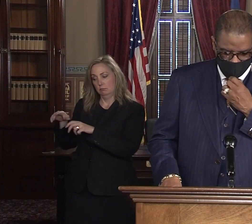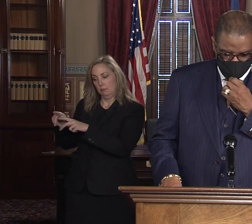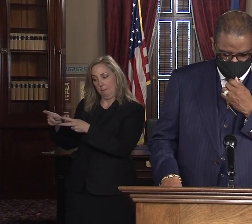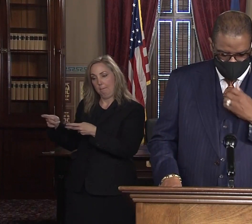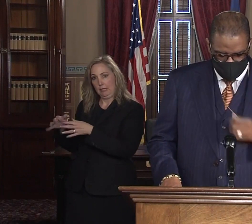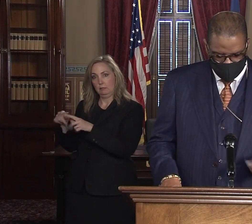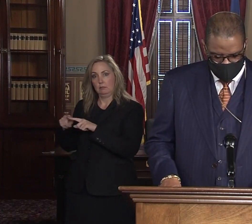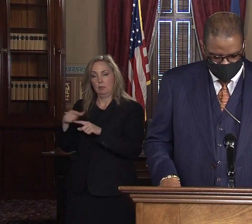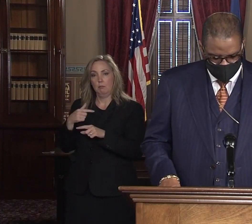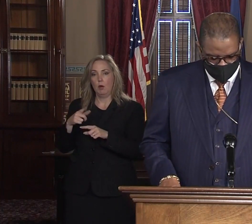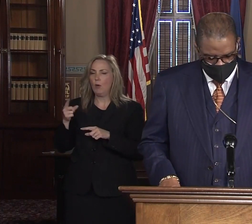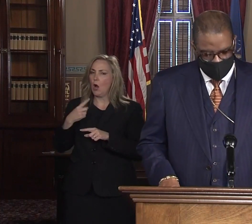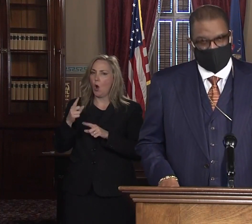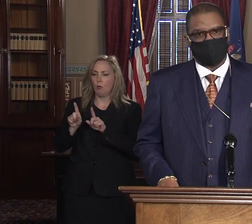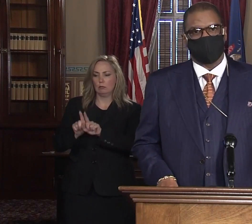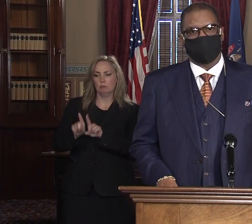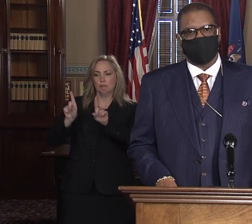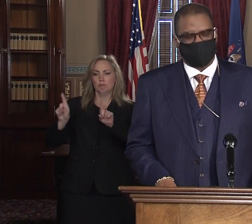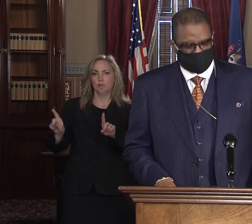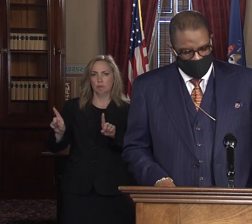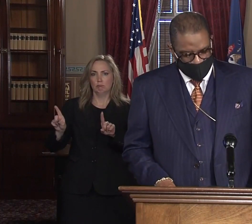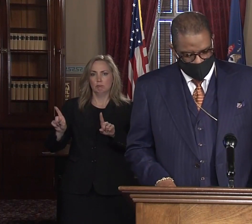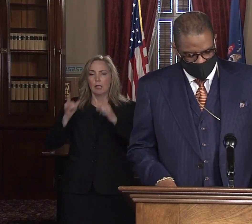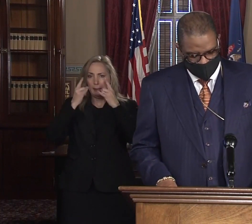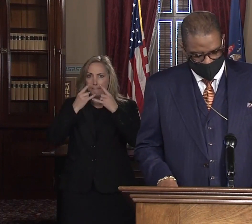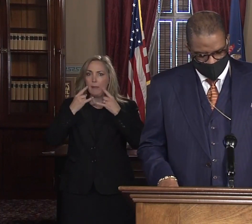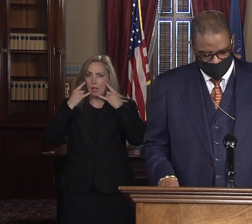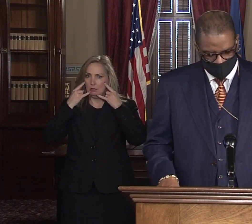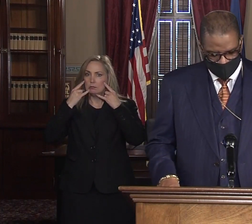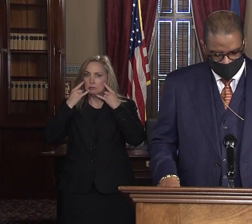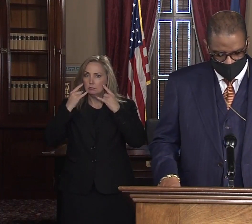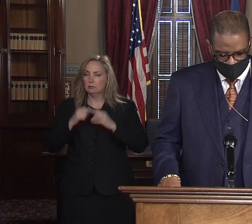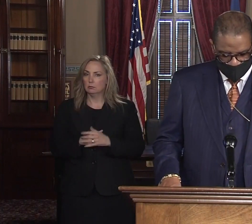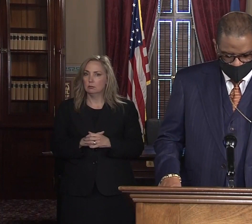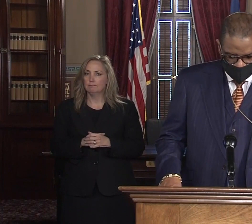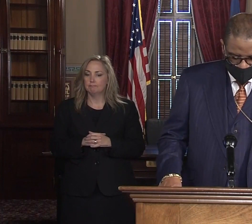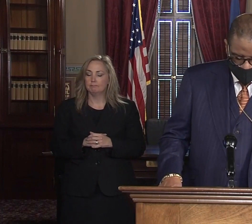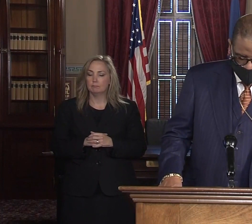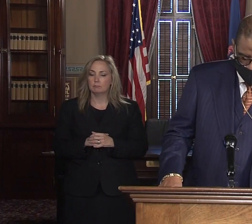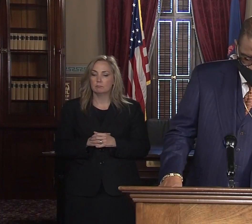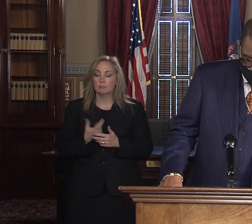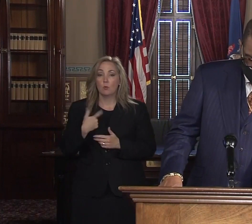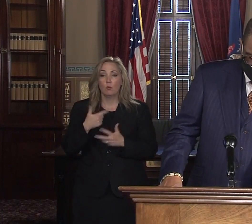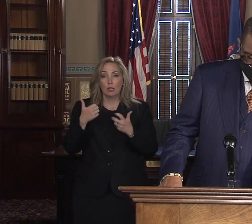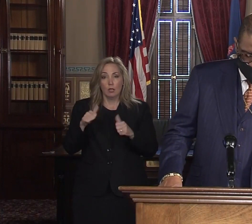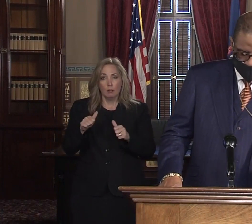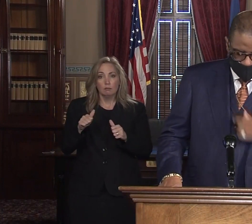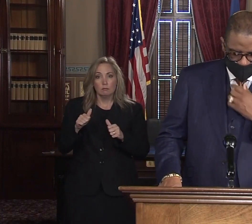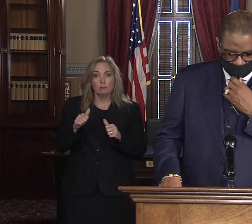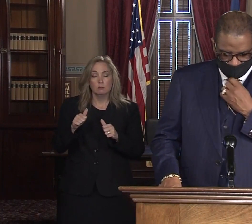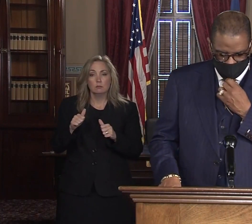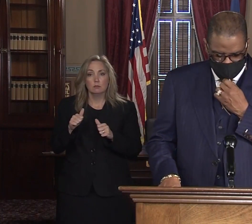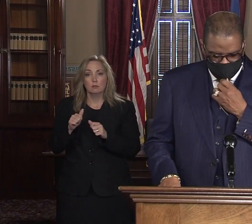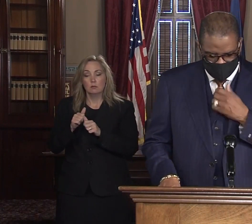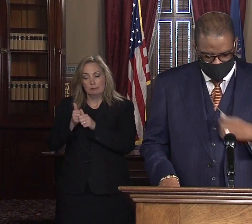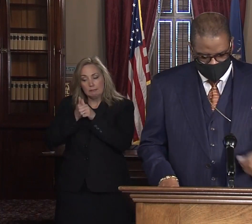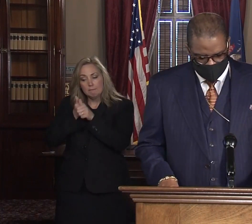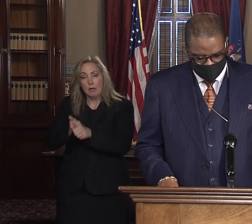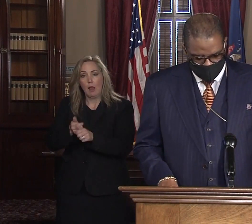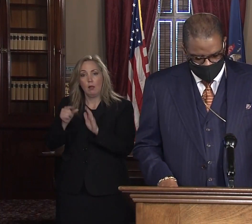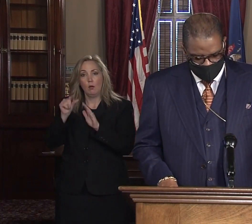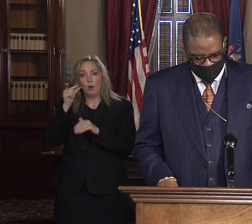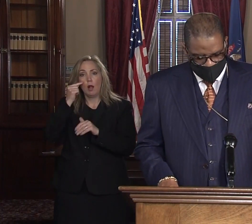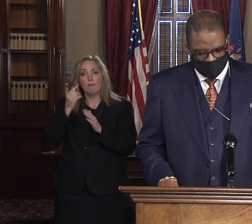we practice social distancing and the wearing of masks. We have attempted to abide by our governor's